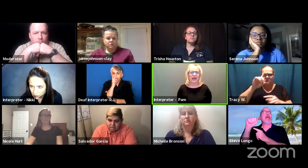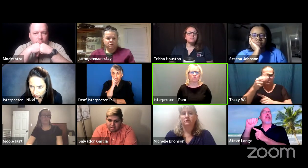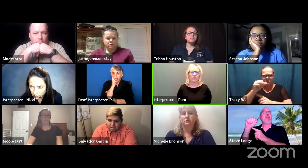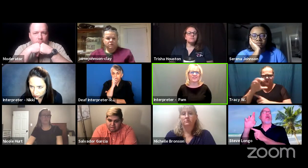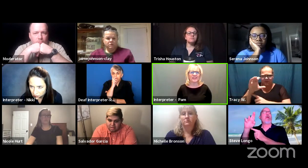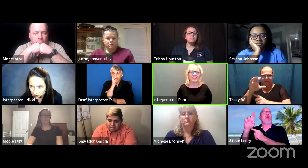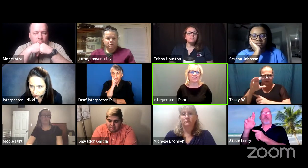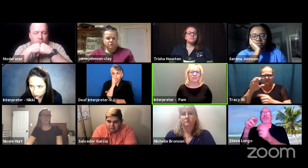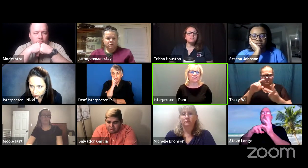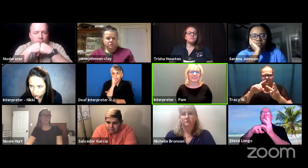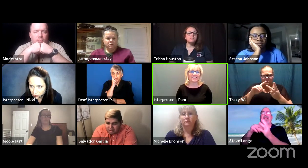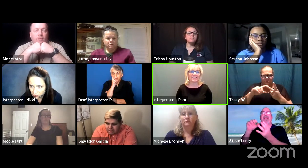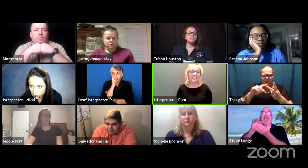And with DHHSC,